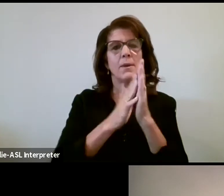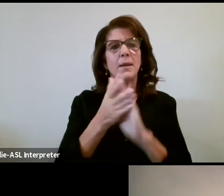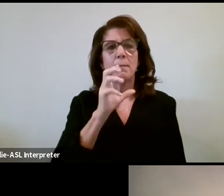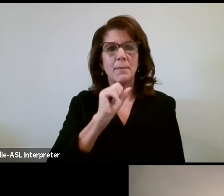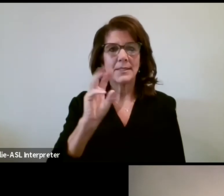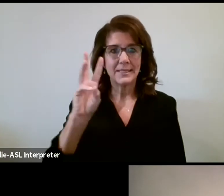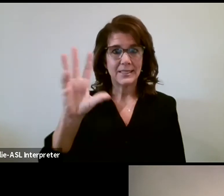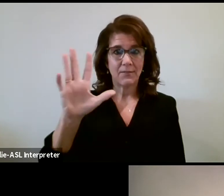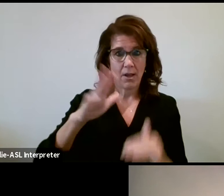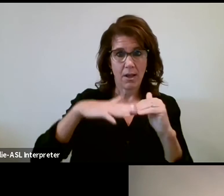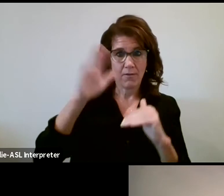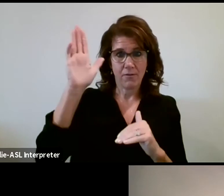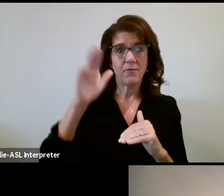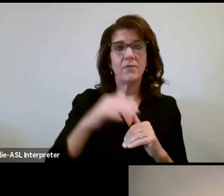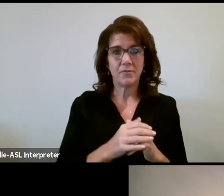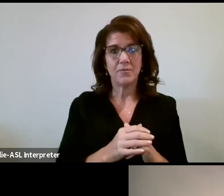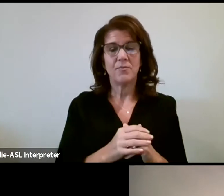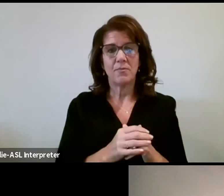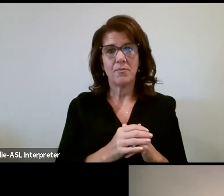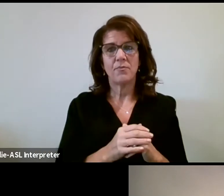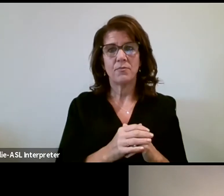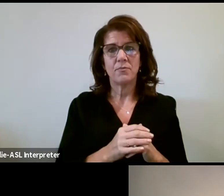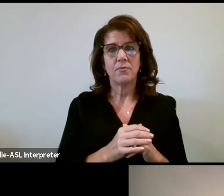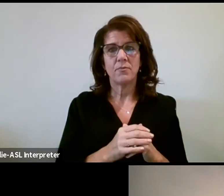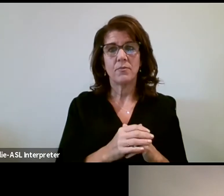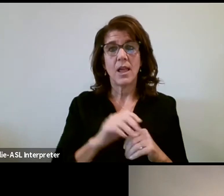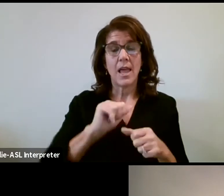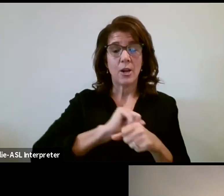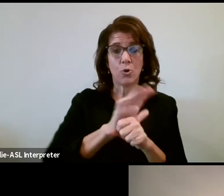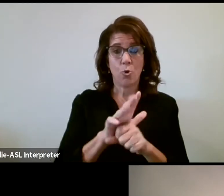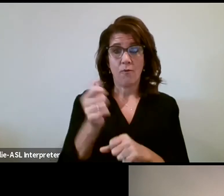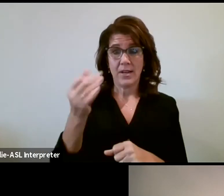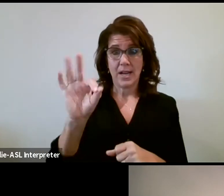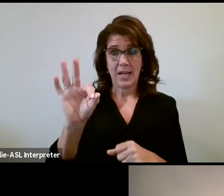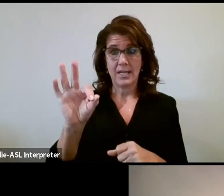65 or older. And the COVID-19